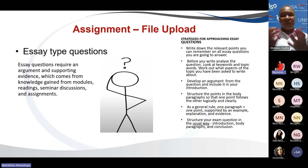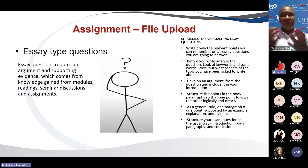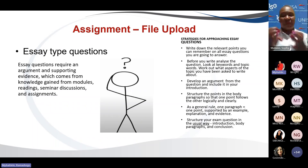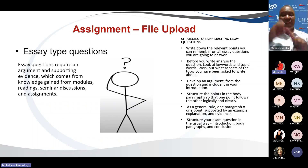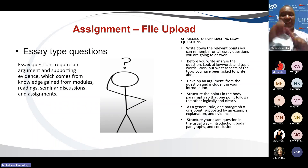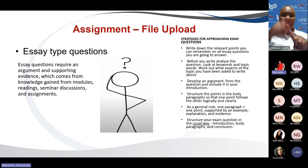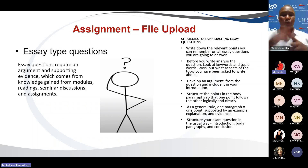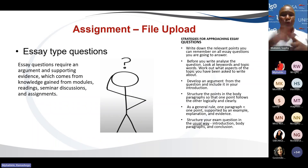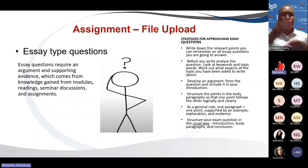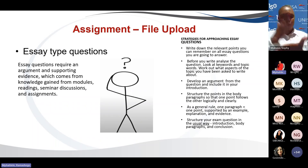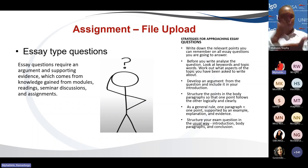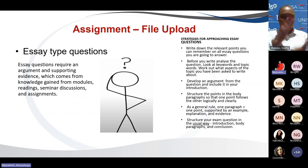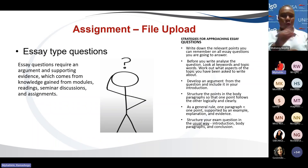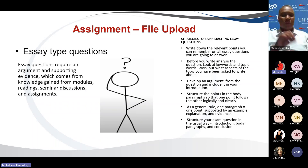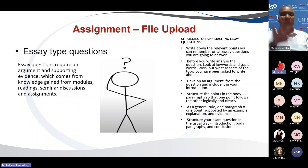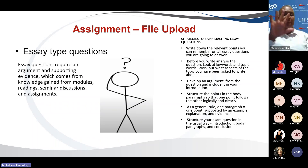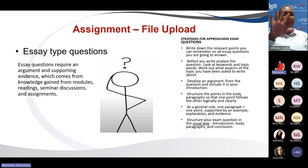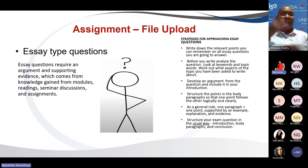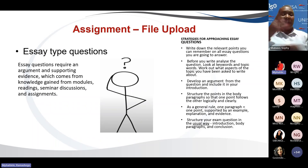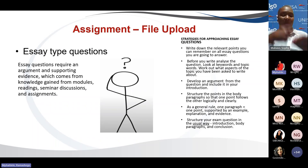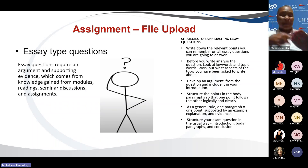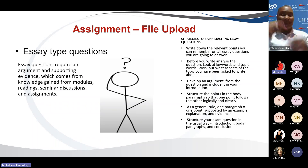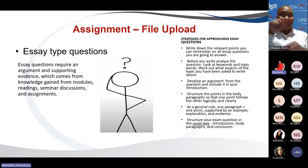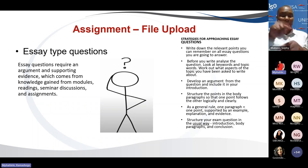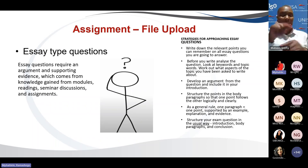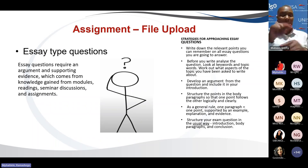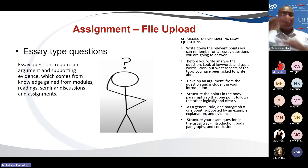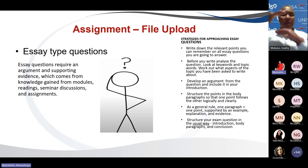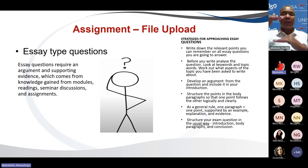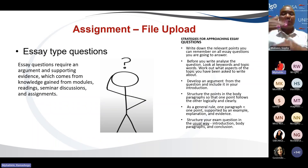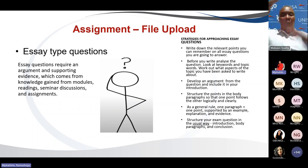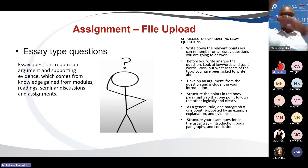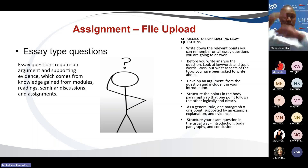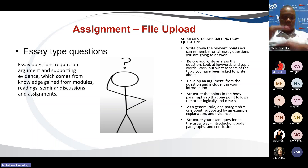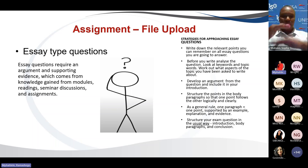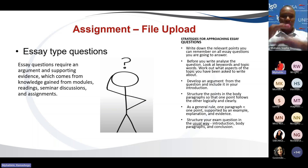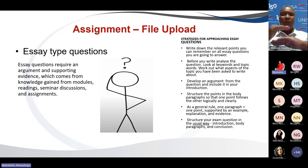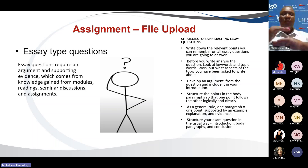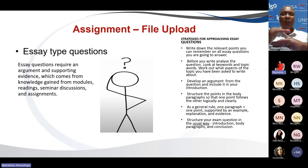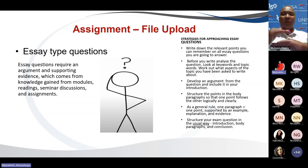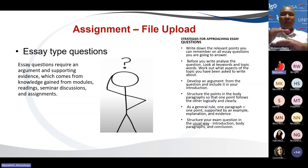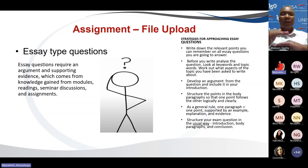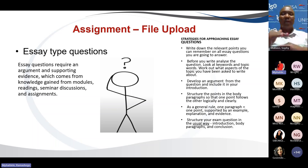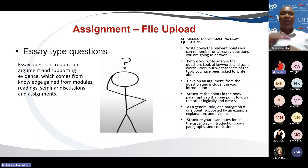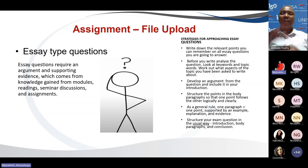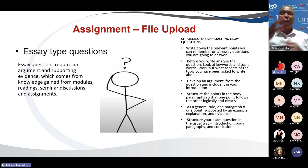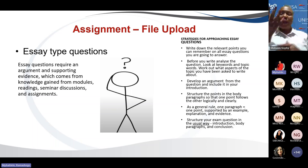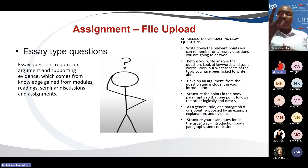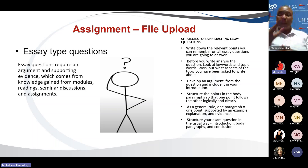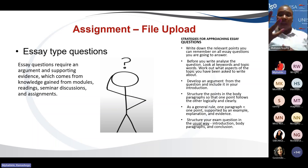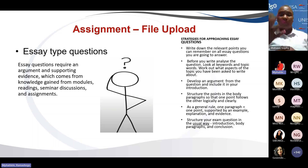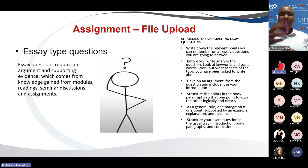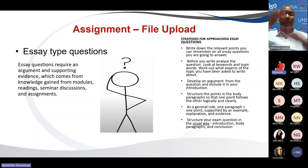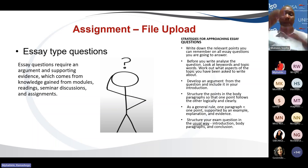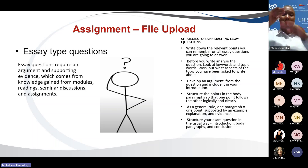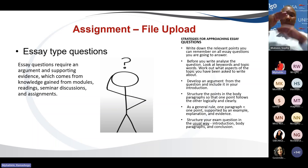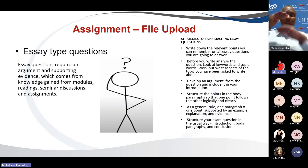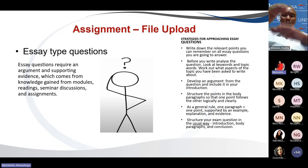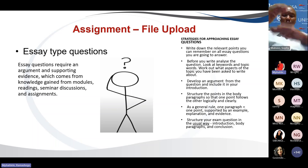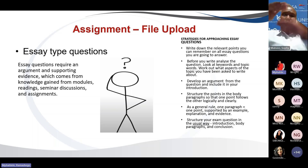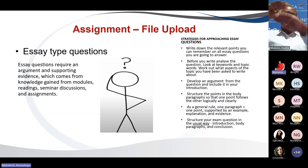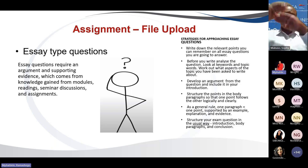sure about 5 marks in that paragraph. Then you're going to go to the next paragraph. So if you have those 5 paragraphs, you are